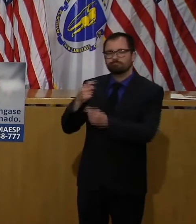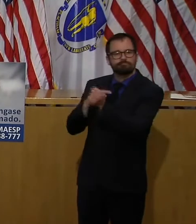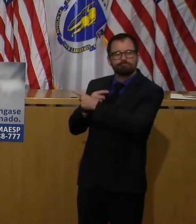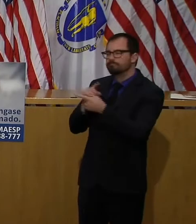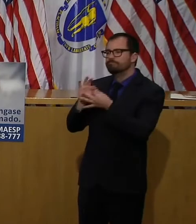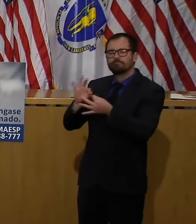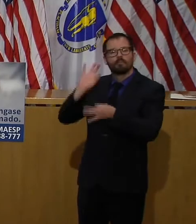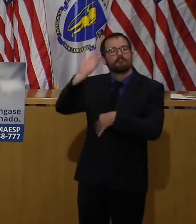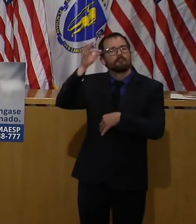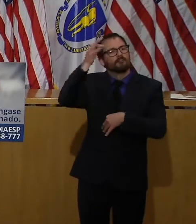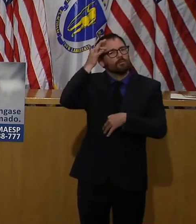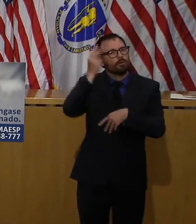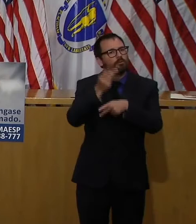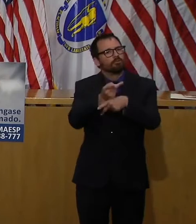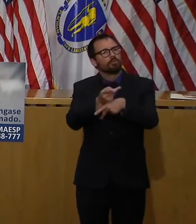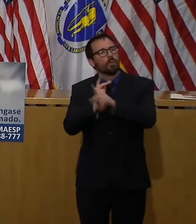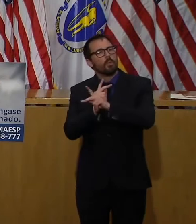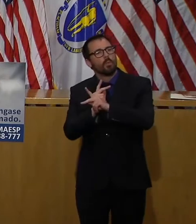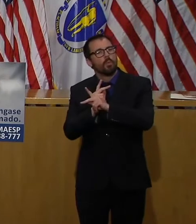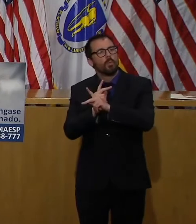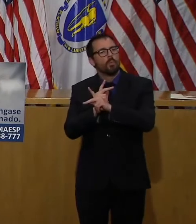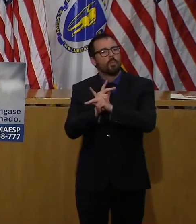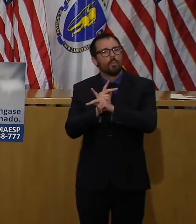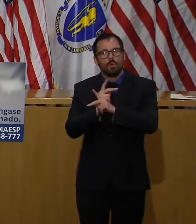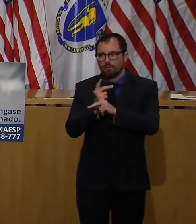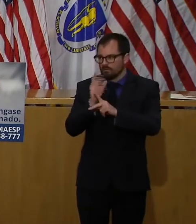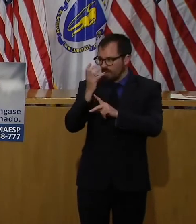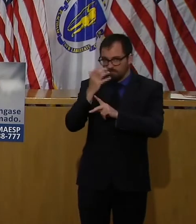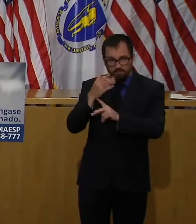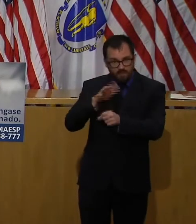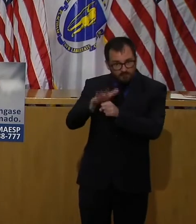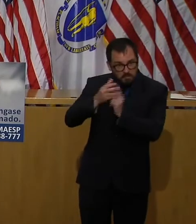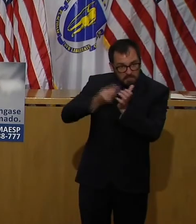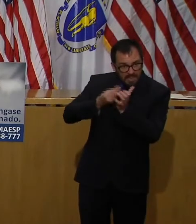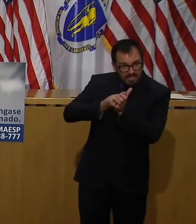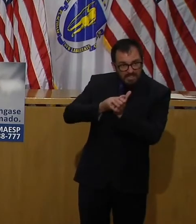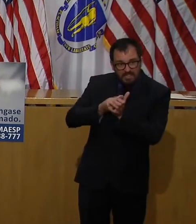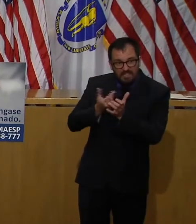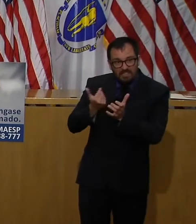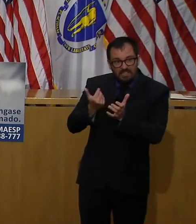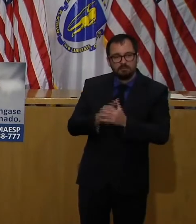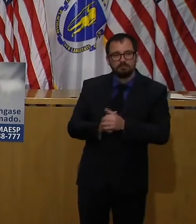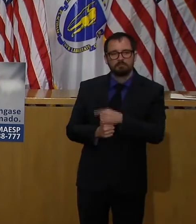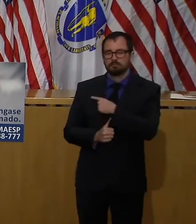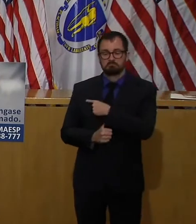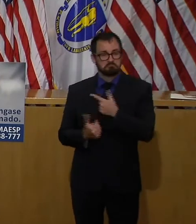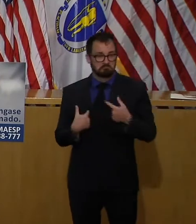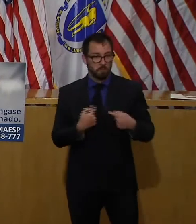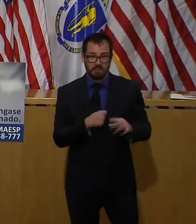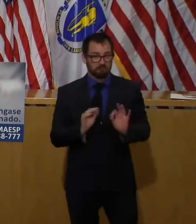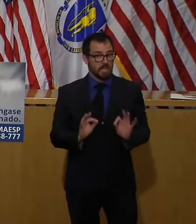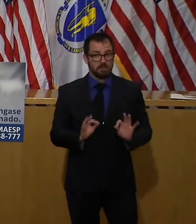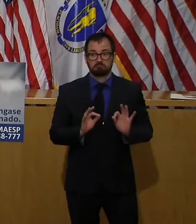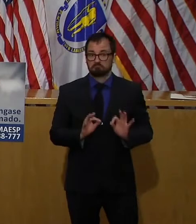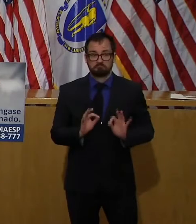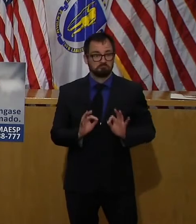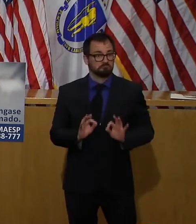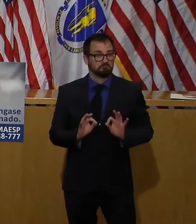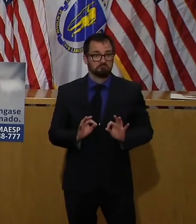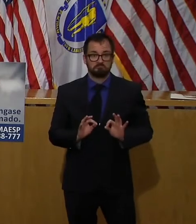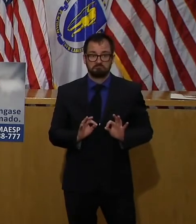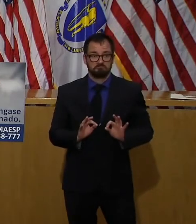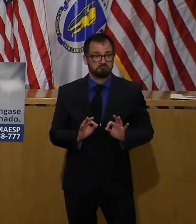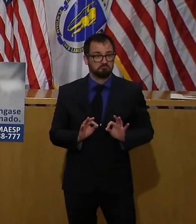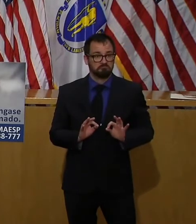problem. I think the number is north of 700,000, might even be up to 800,000 at this